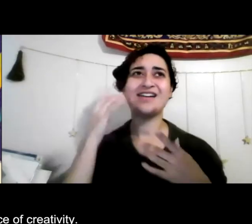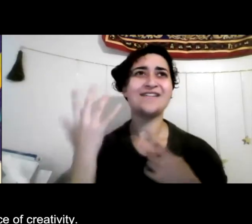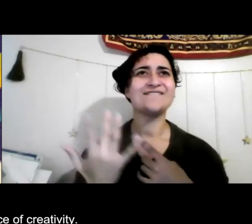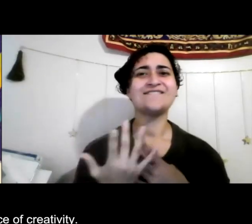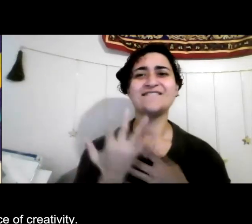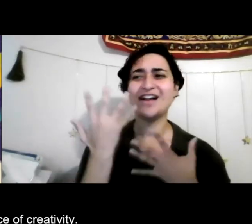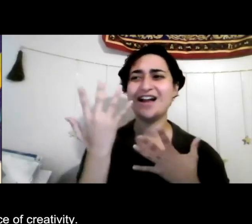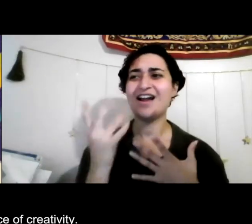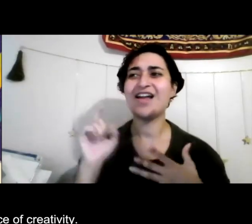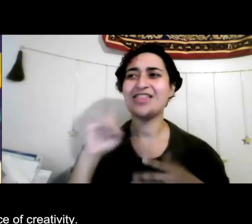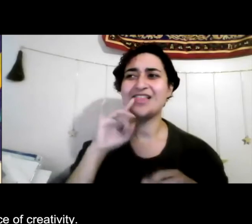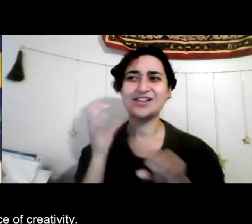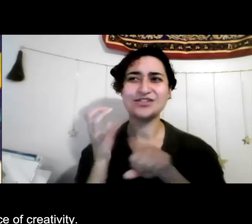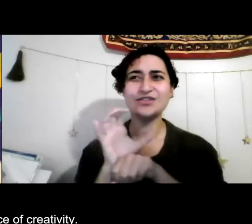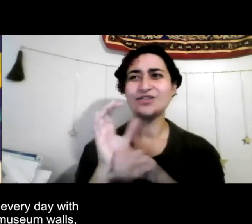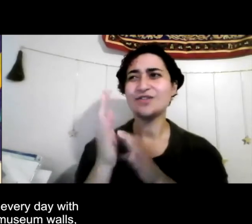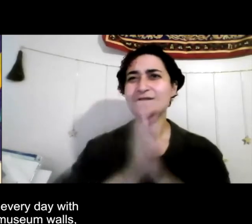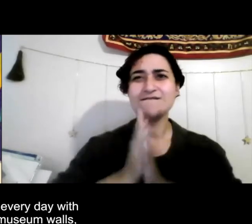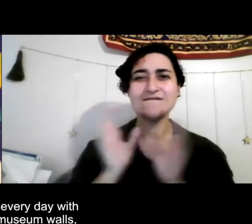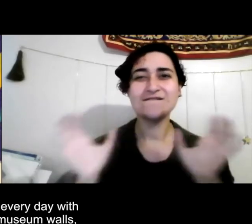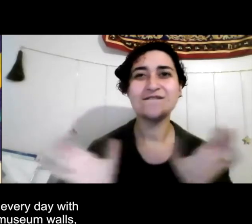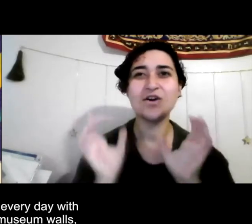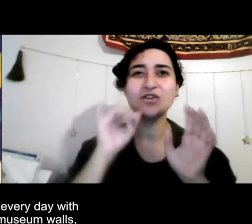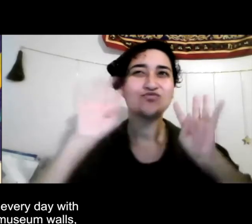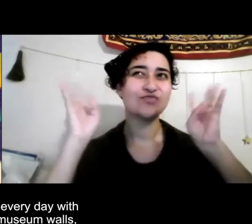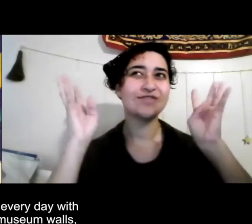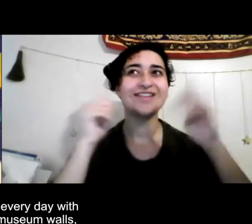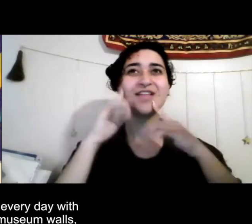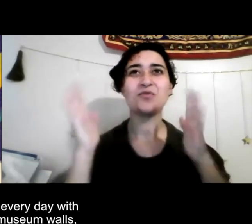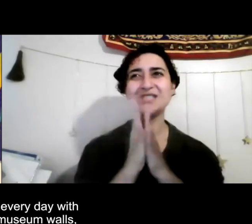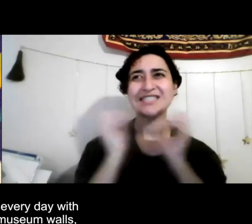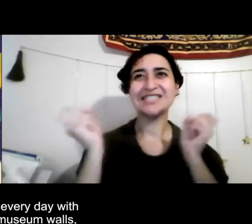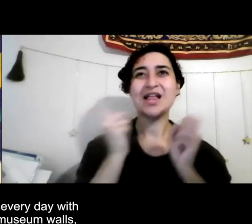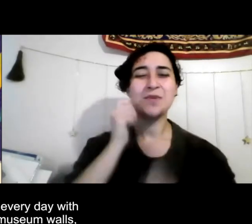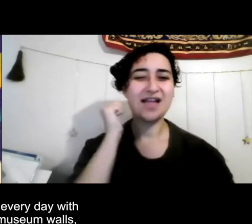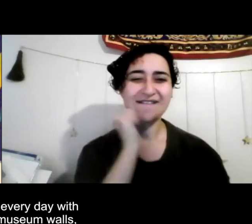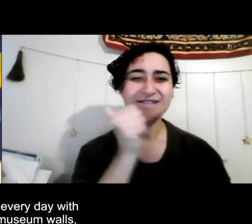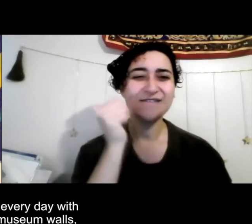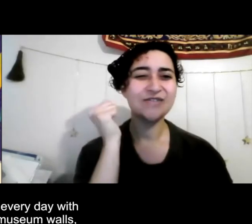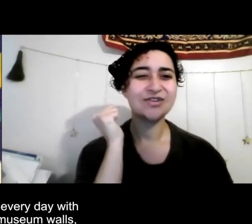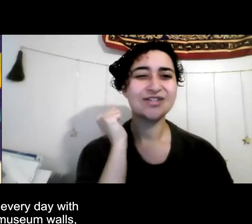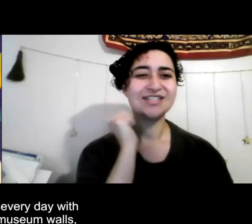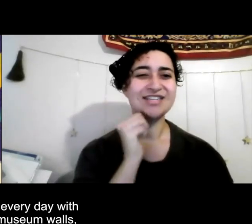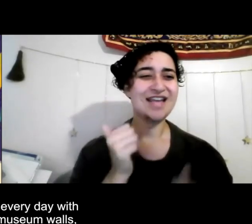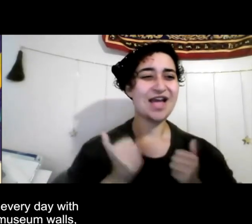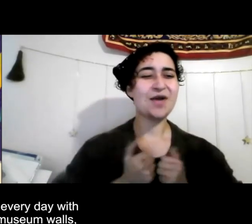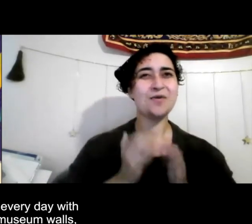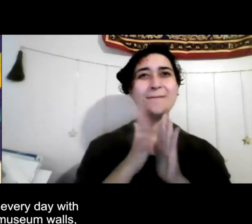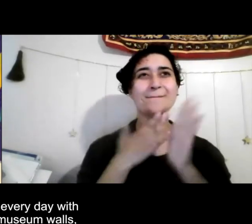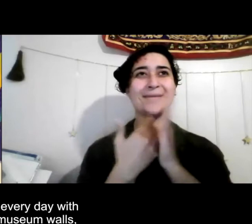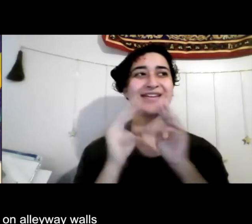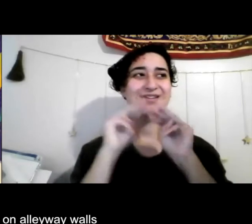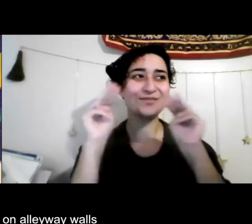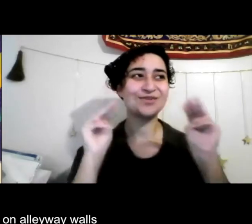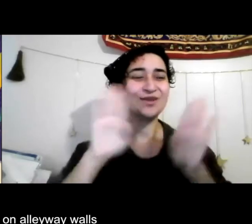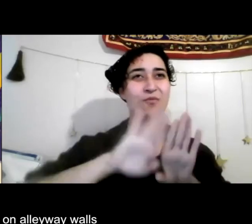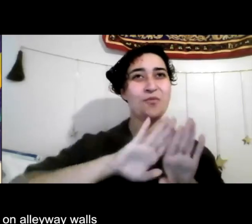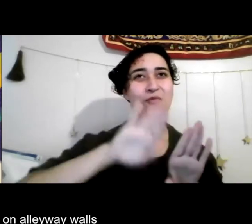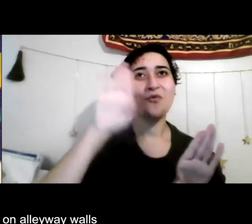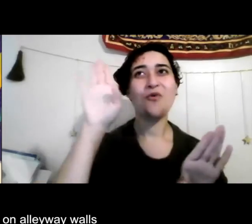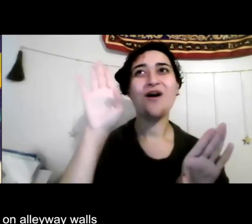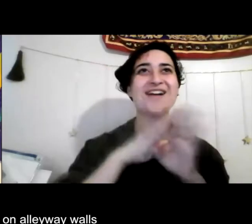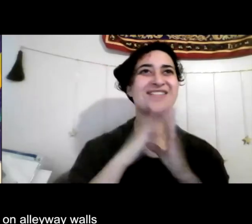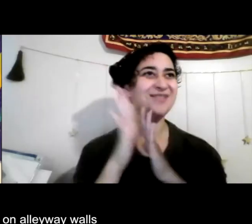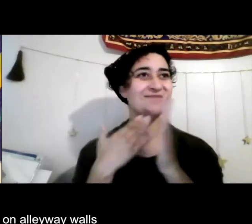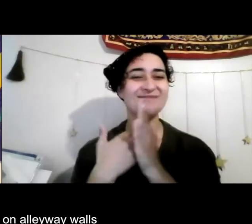that is the force of creativity we celebrate every day with paintings on museum walls and also